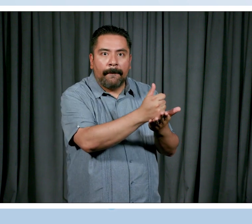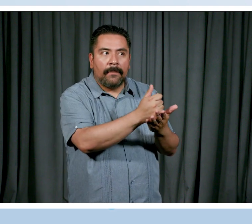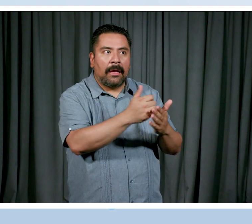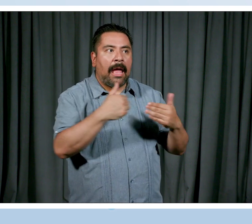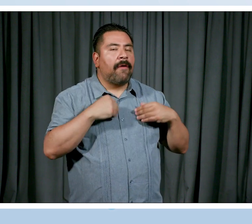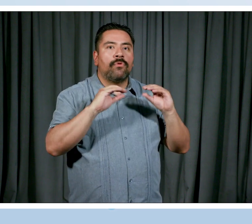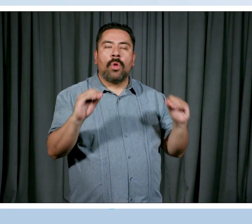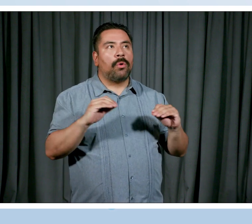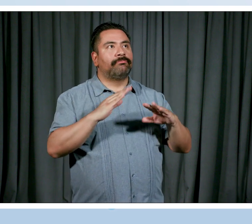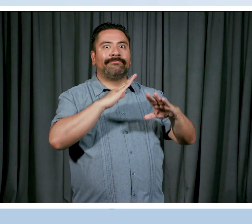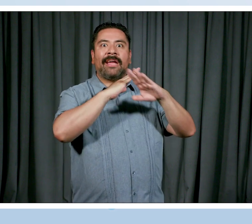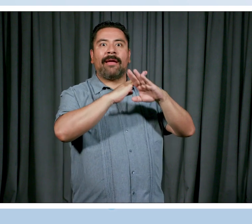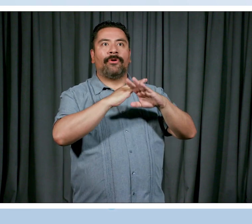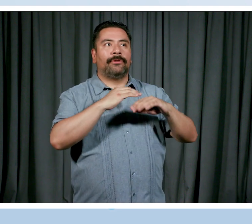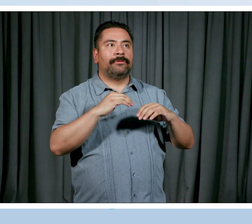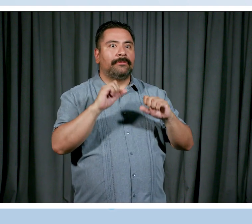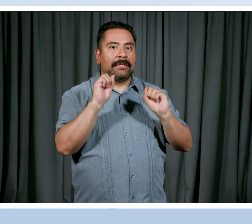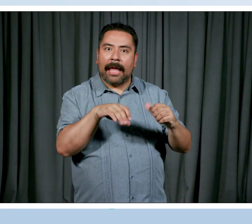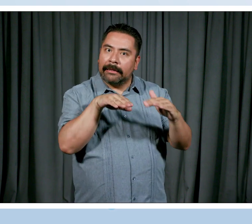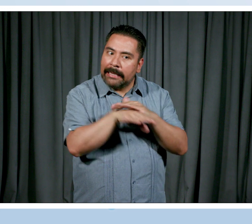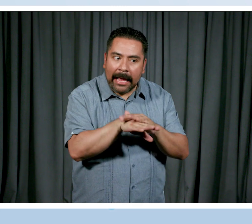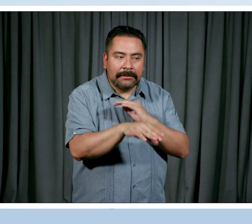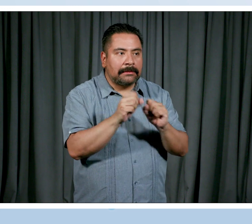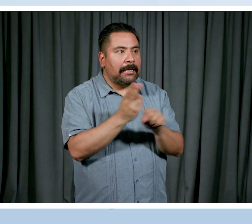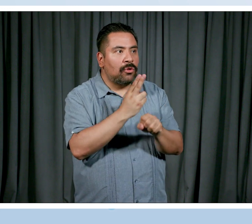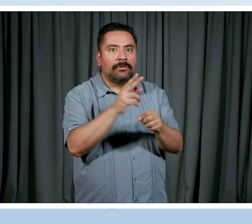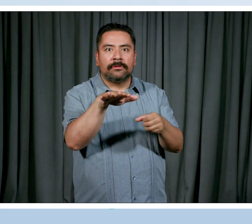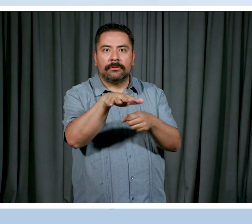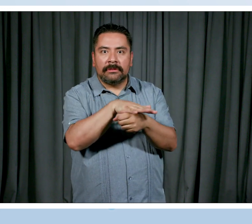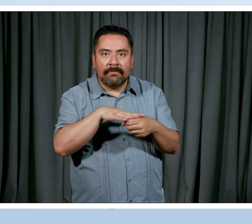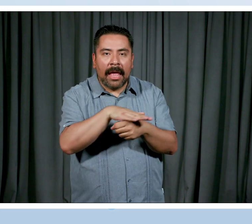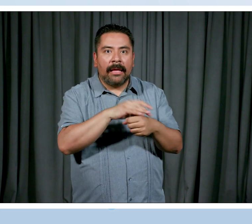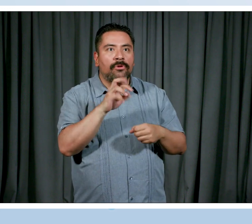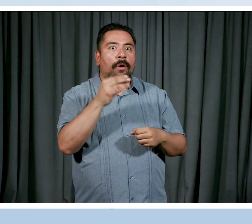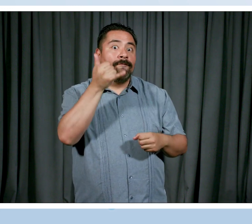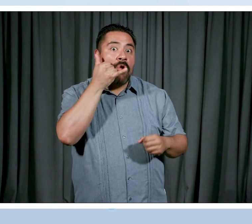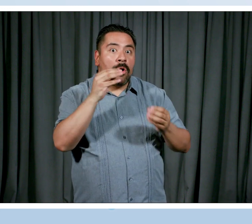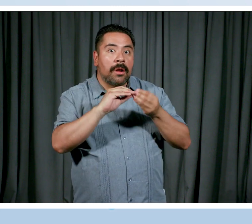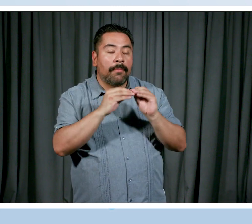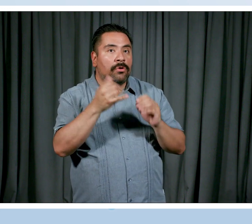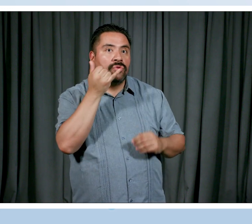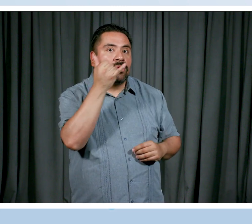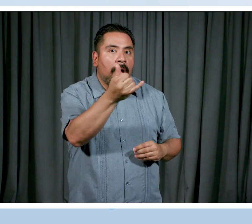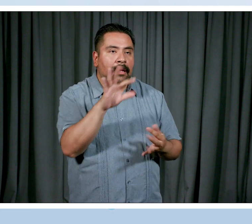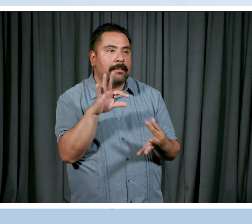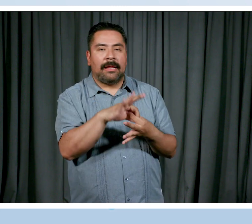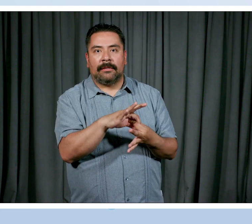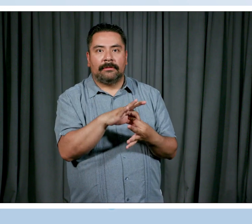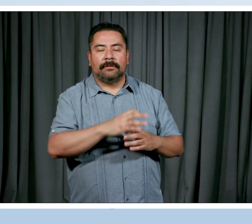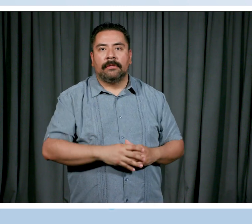no barrier, accessible space or phone number to call and connect